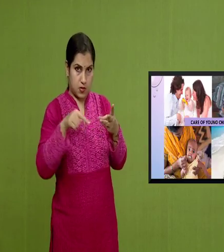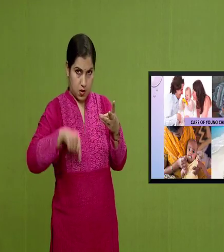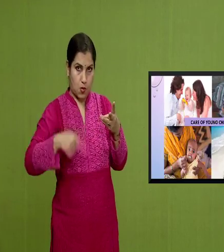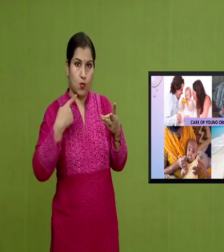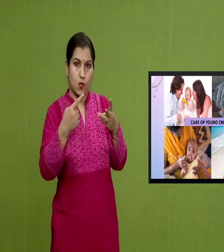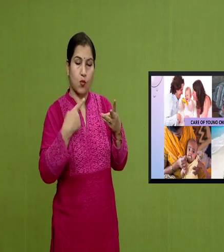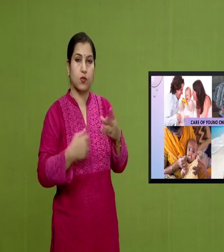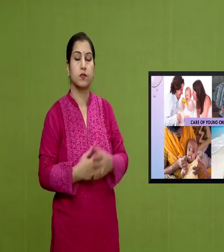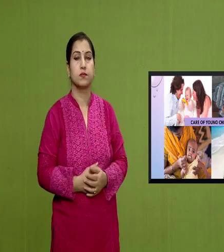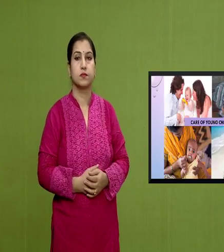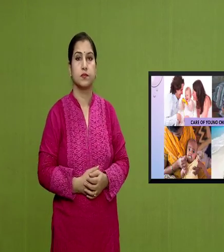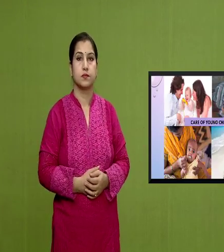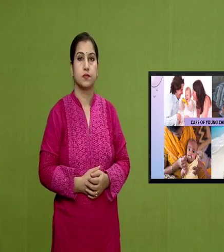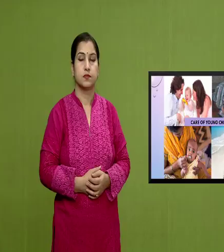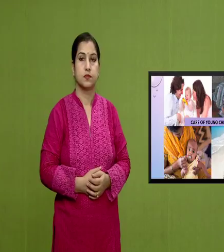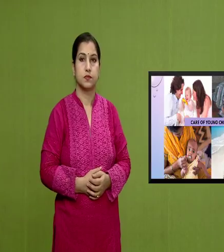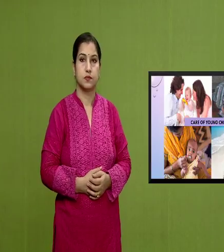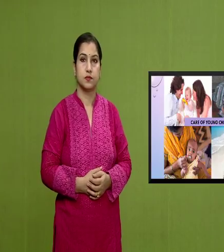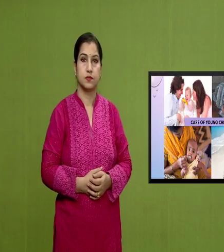The three styles of parenting are